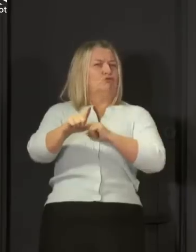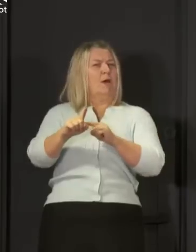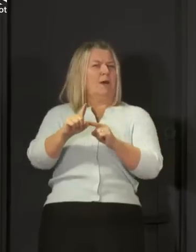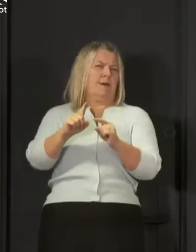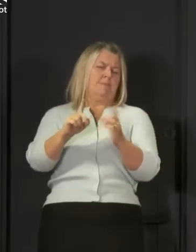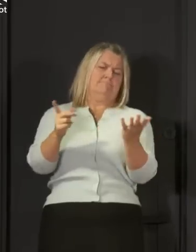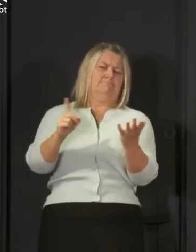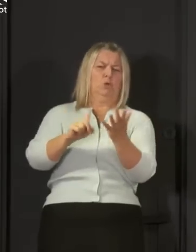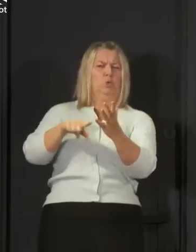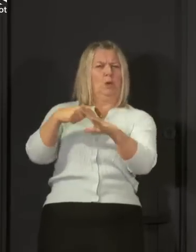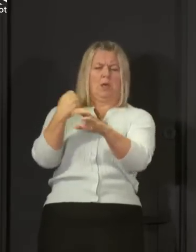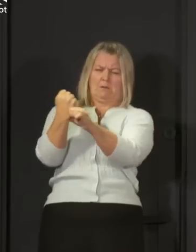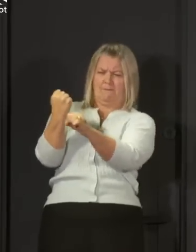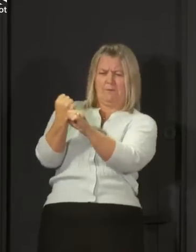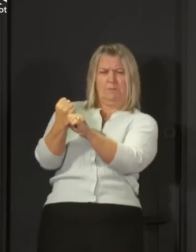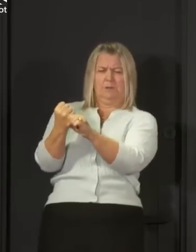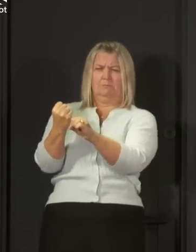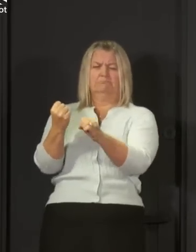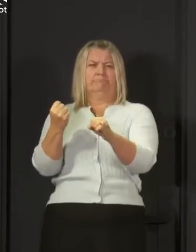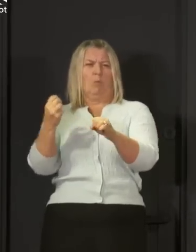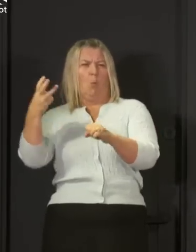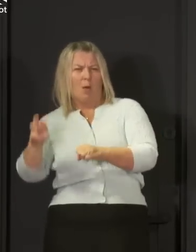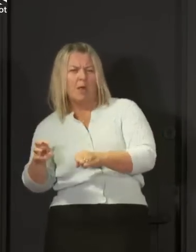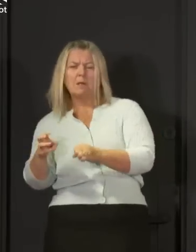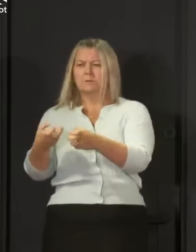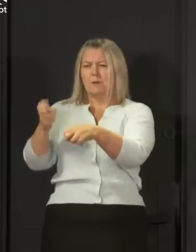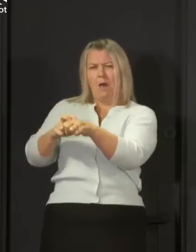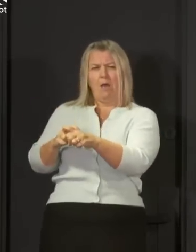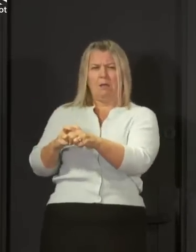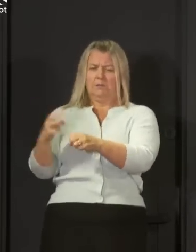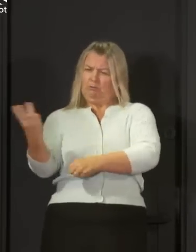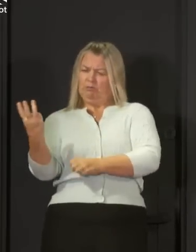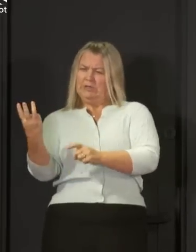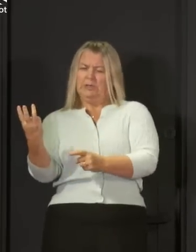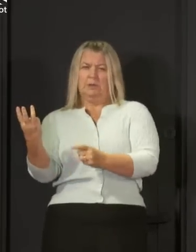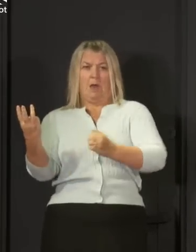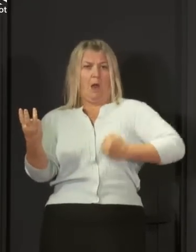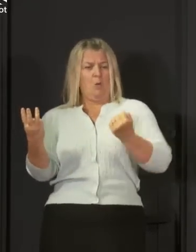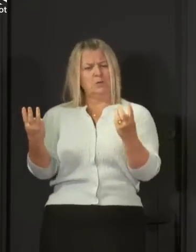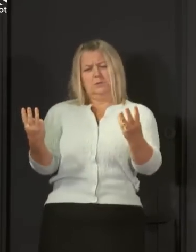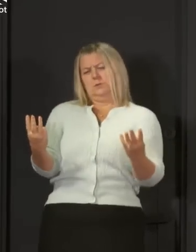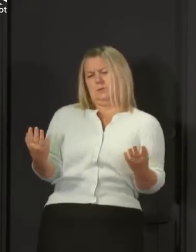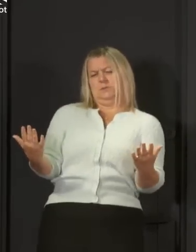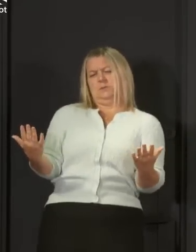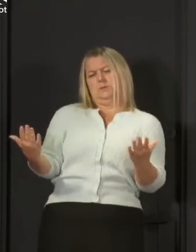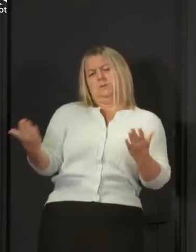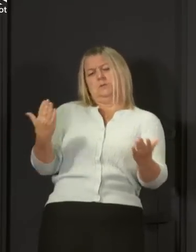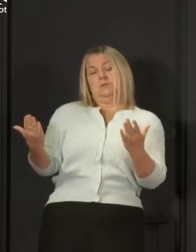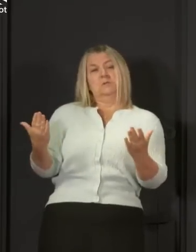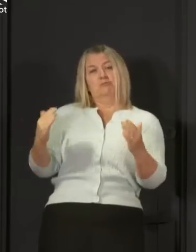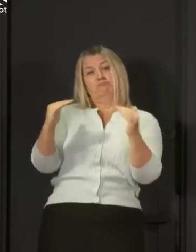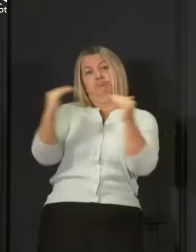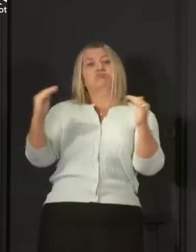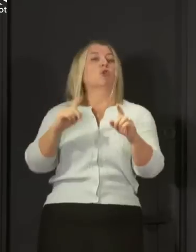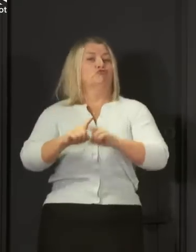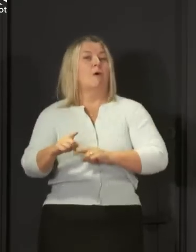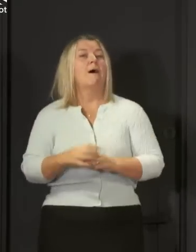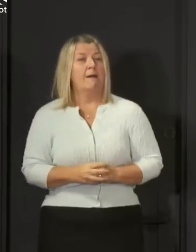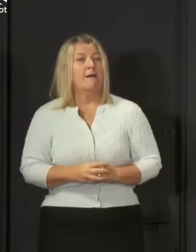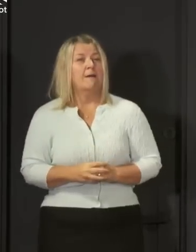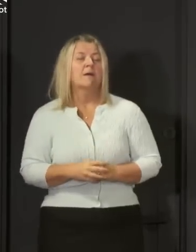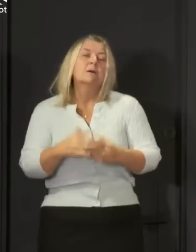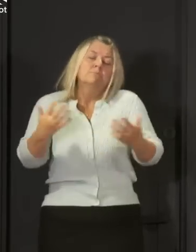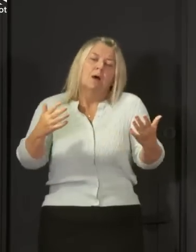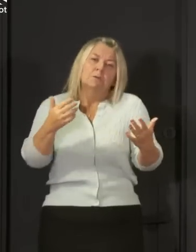possible with the other UK nations. I think it is important, and it makes sense to try to do that. Though I would stress that